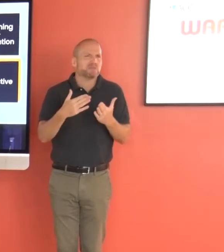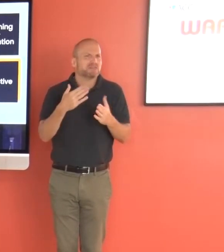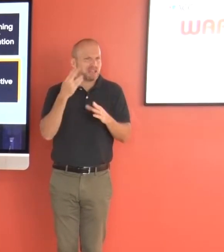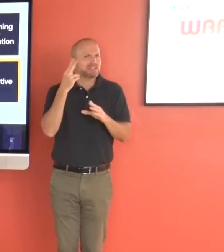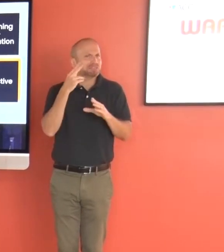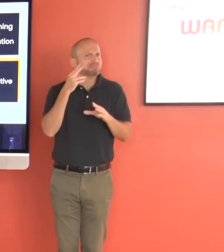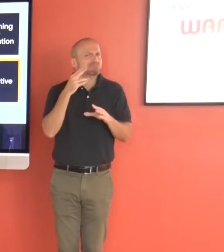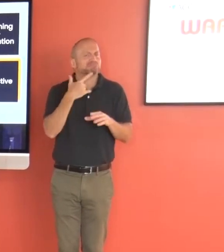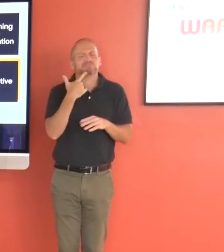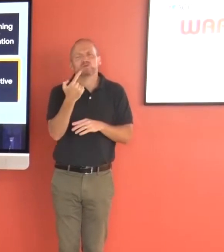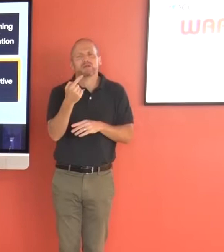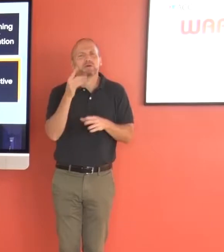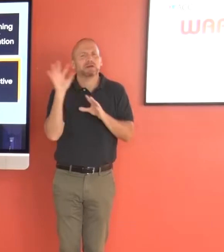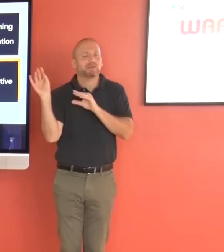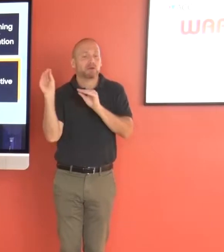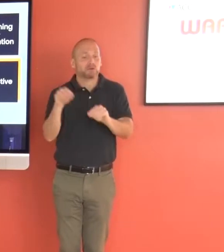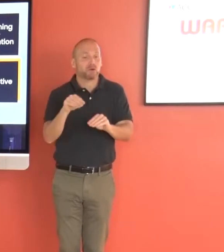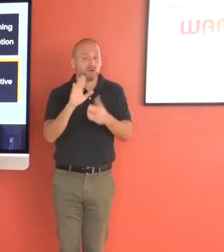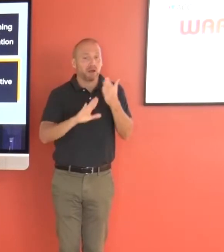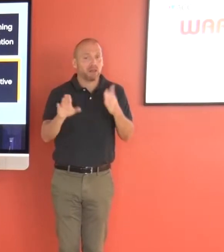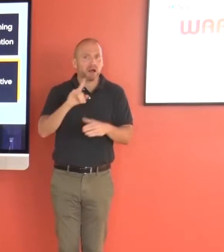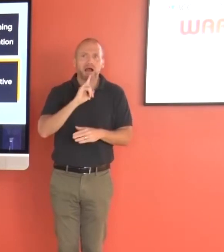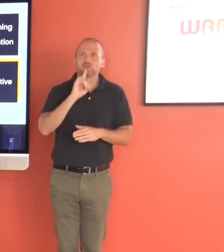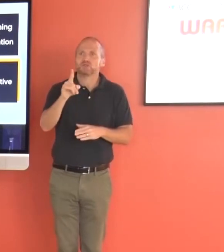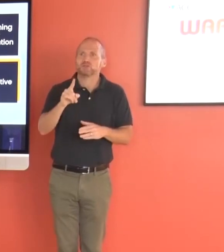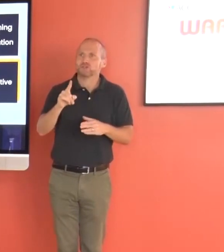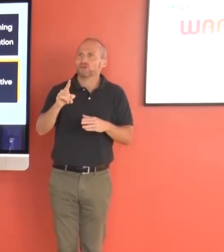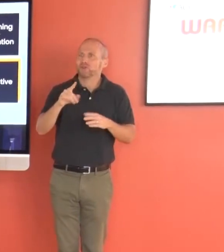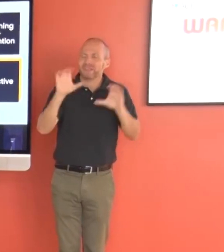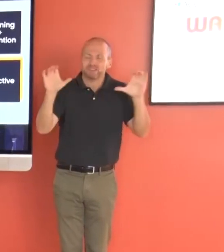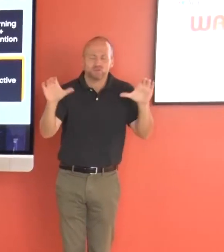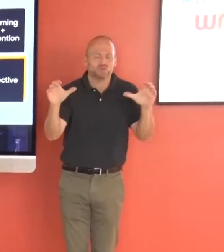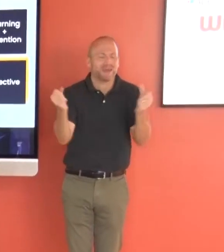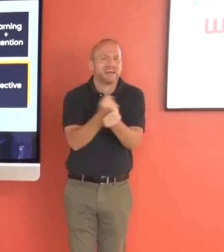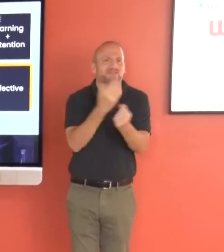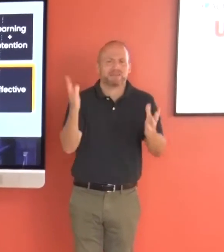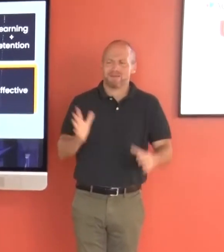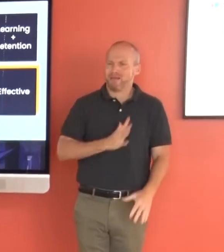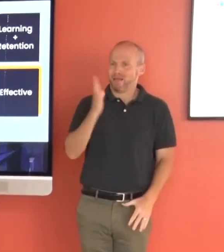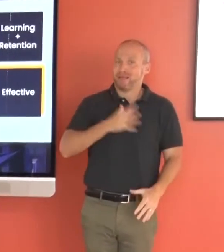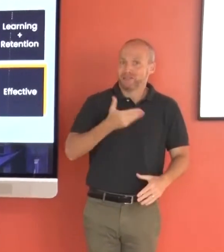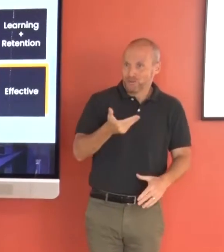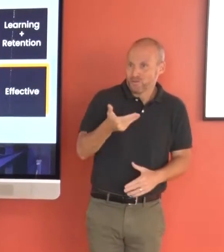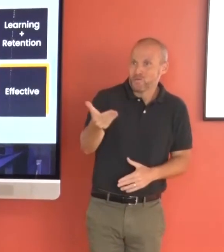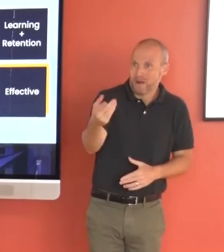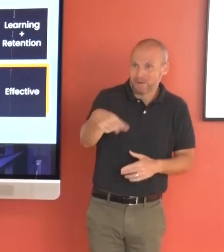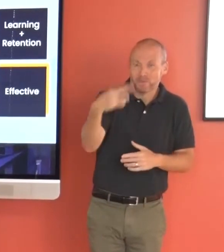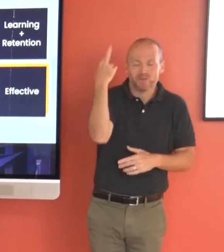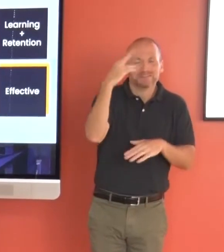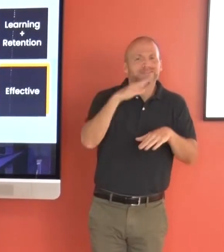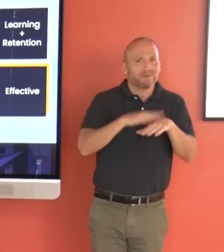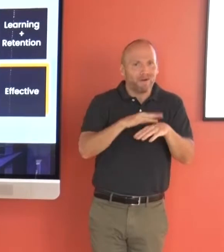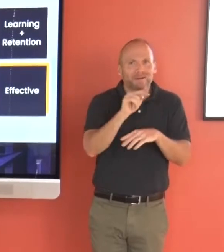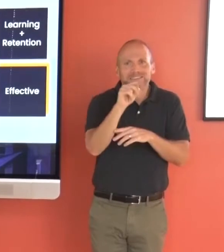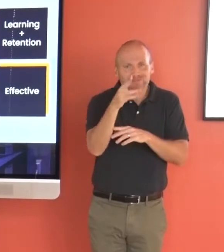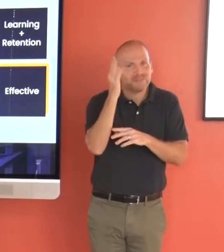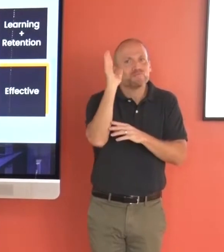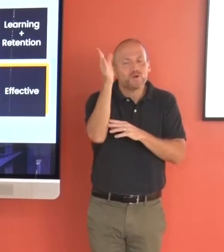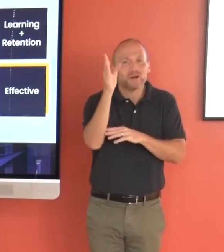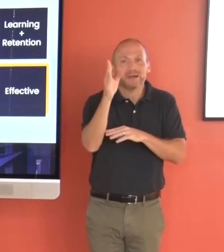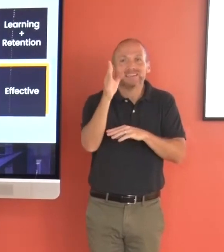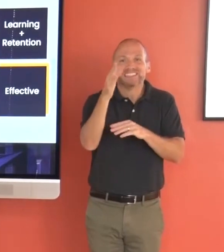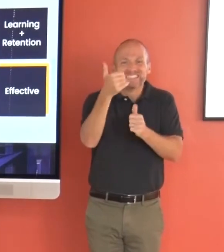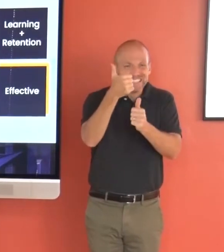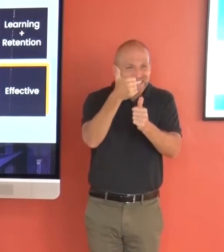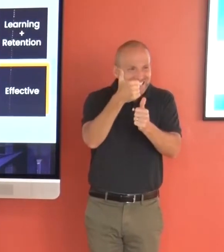our college, I bet people would roll out the red carpet to make sure that they would get the treatment because it's going to be on the news and blah, blah, blah.